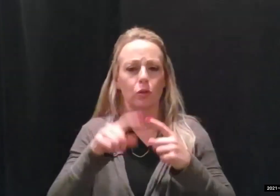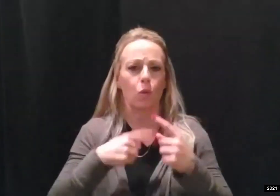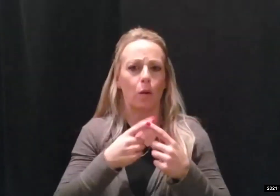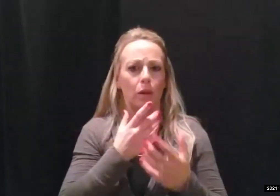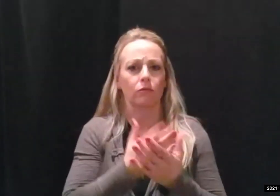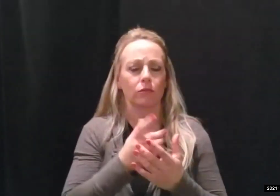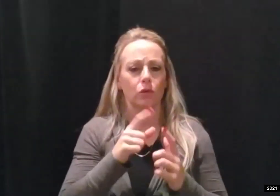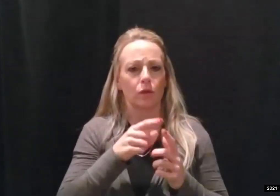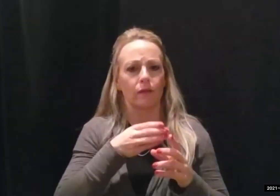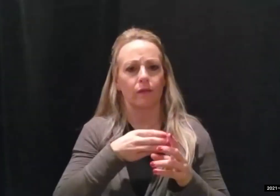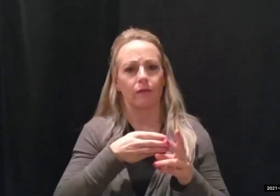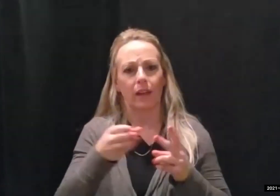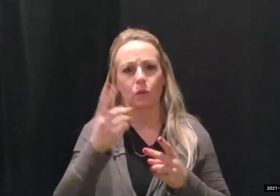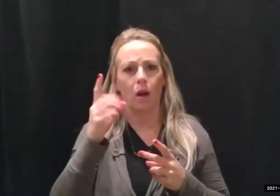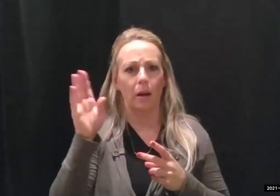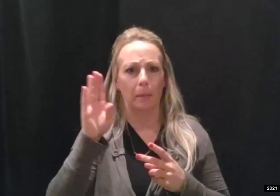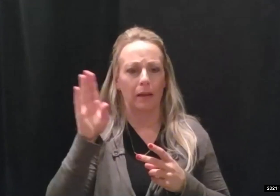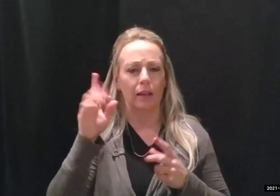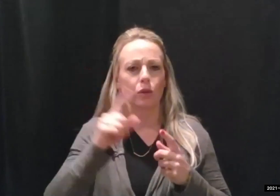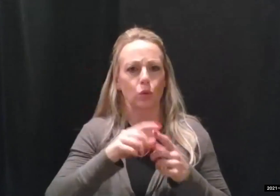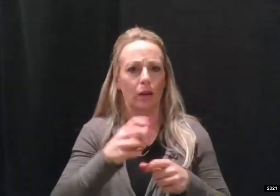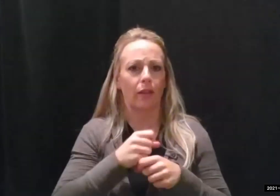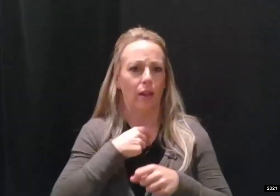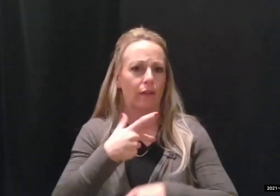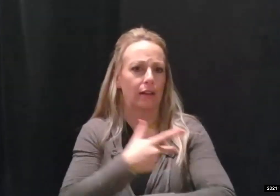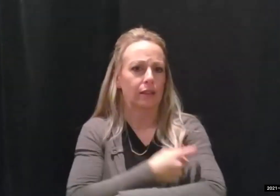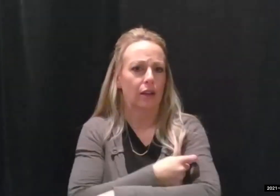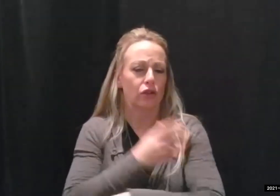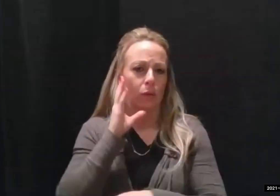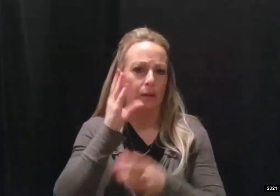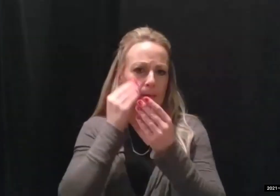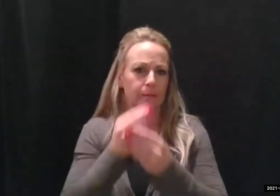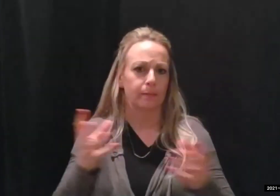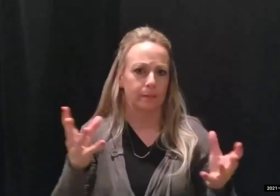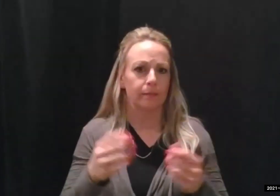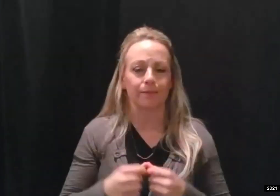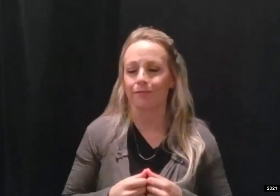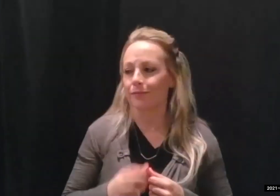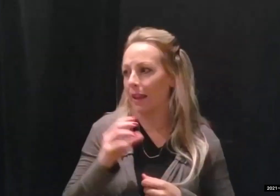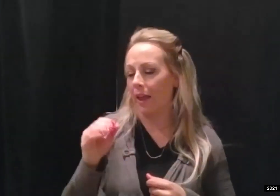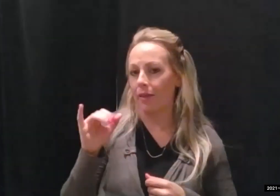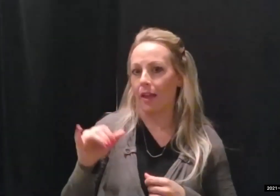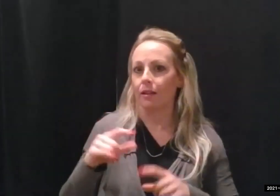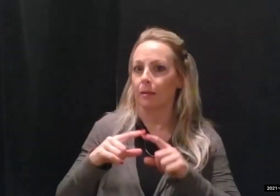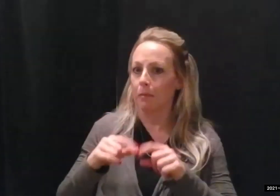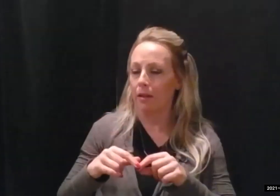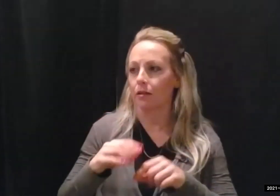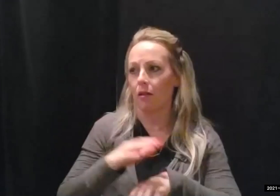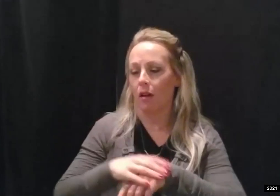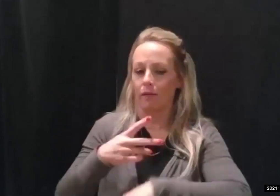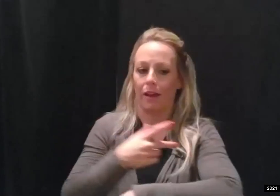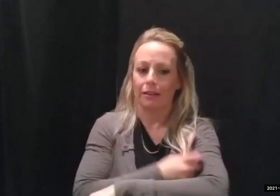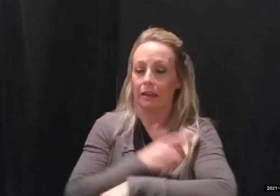where people can go and obtain their vaccination. And of course, this is all based upon vaccine availability,